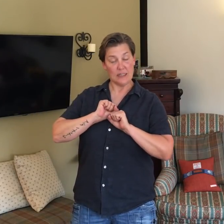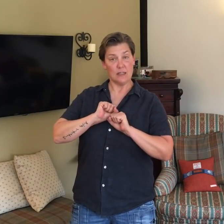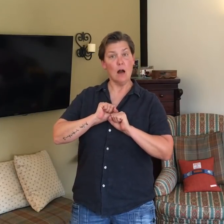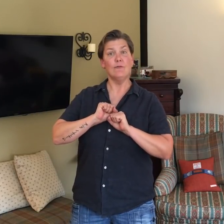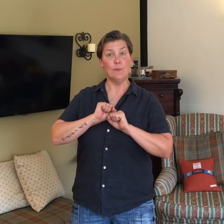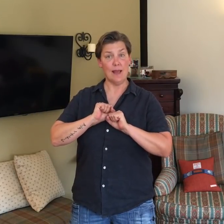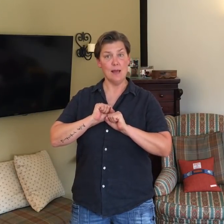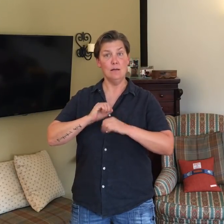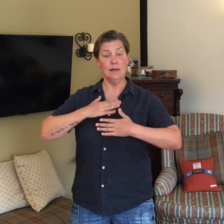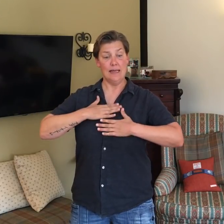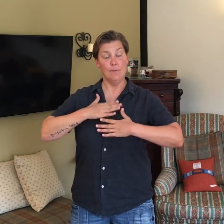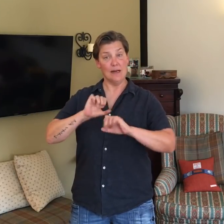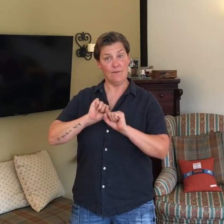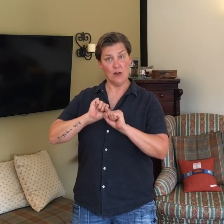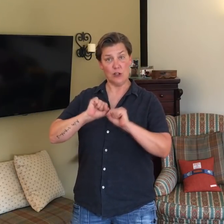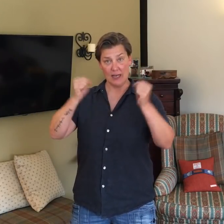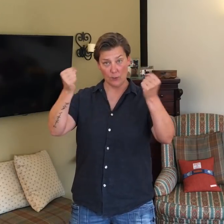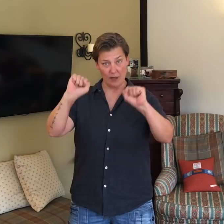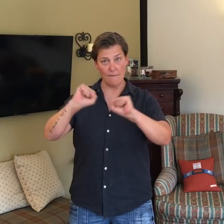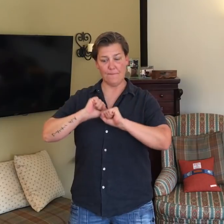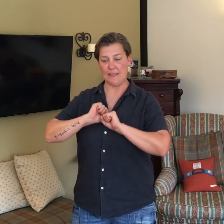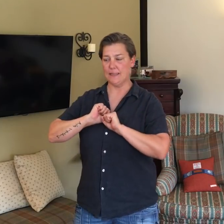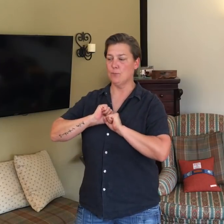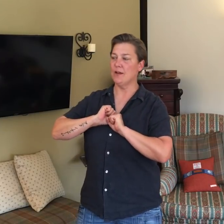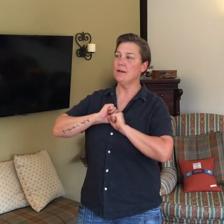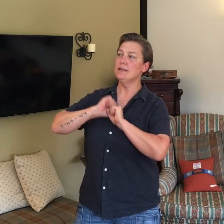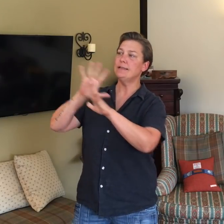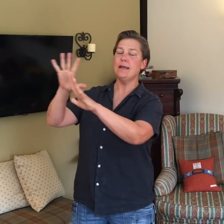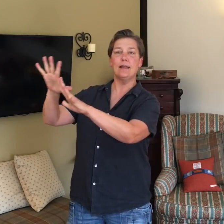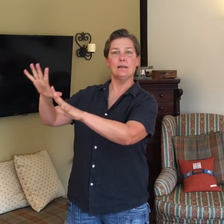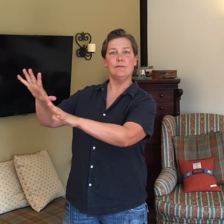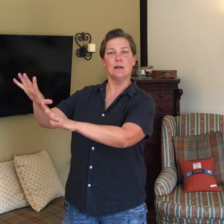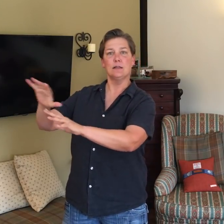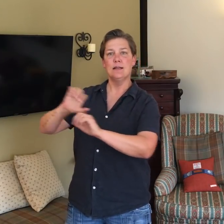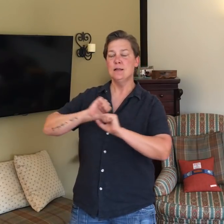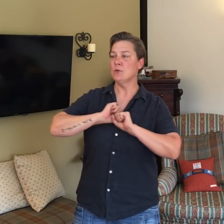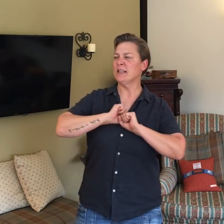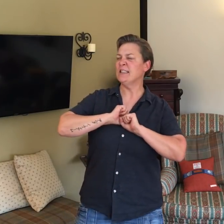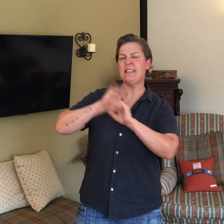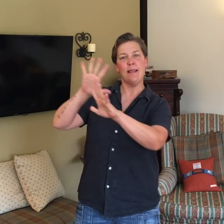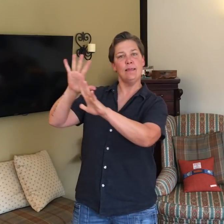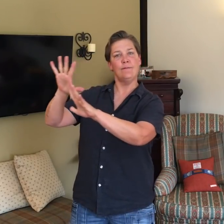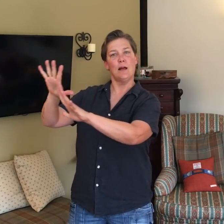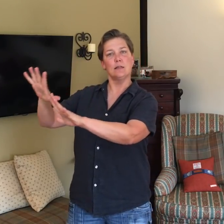start from here in the middle of our chest with our fists, and we're sending the flood. We're going to send the flood.